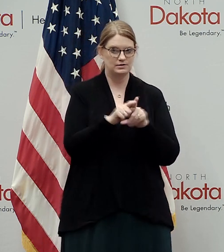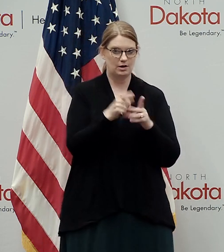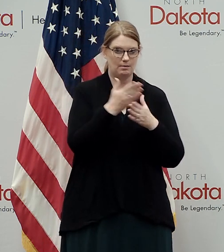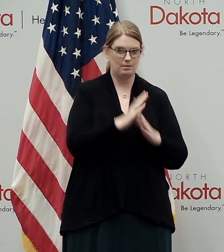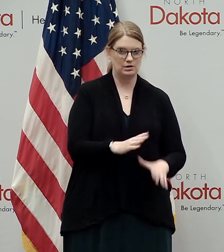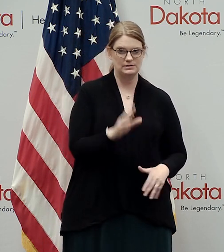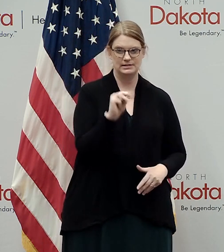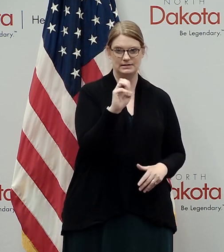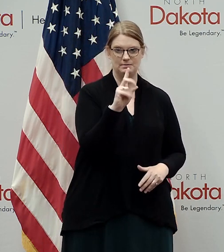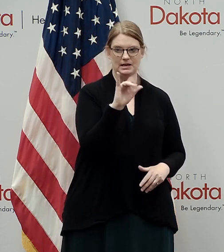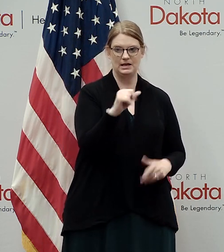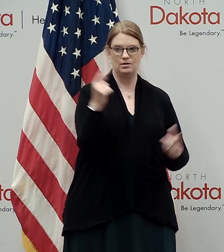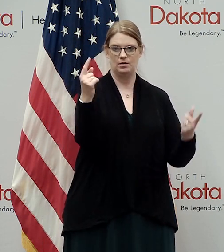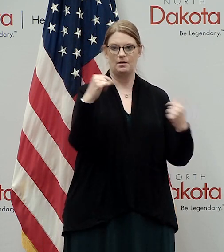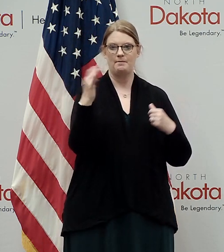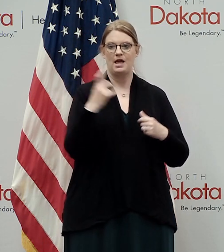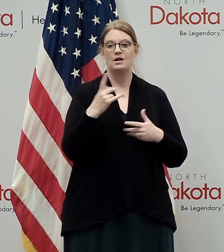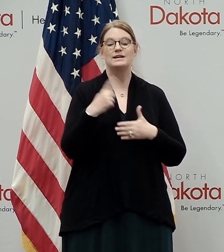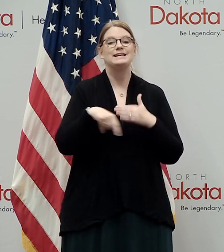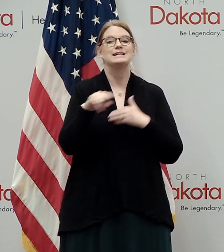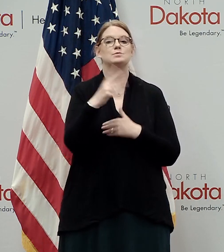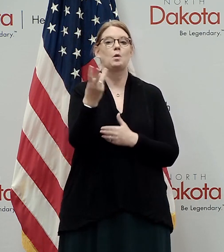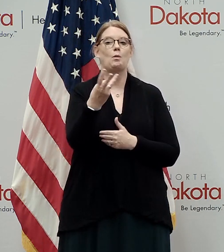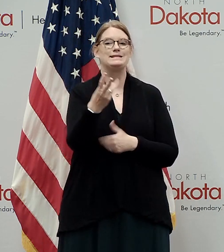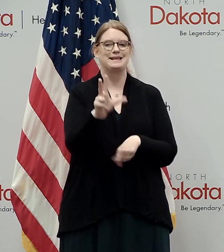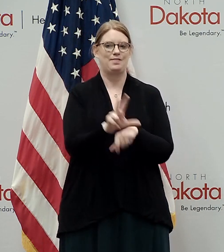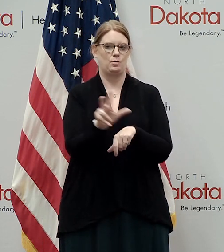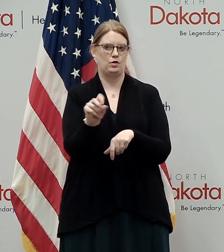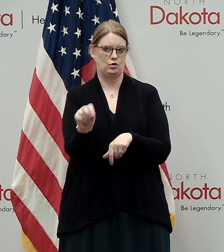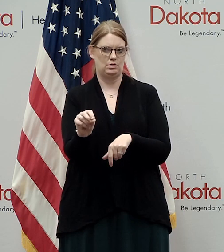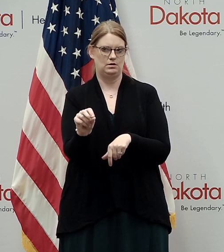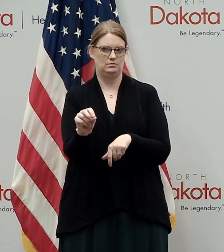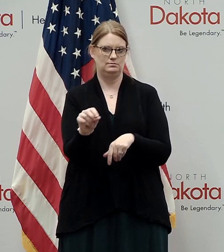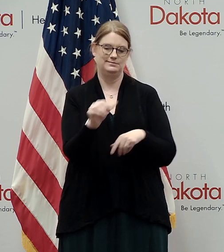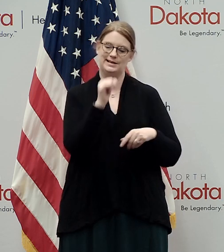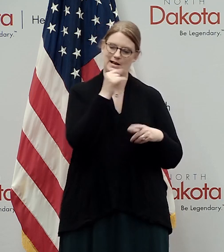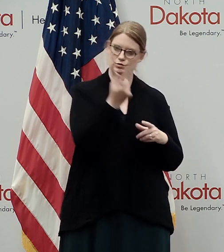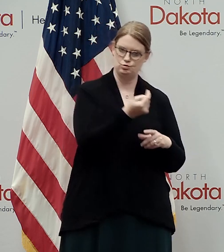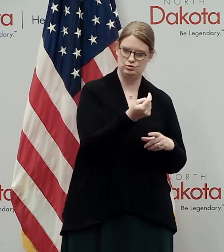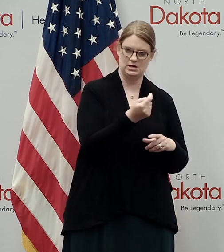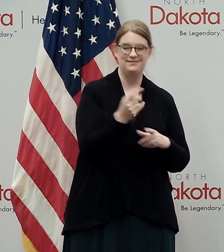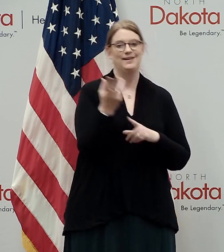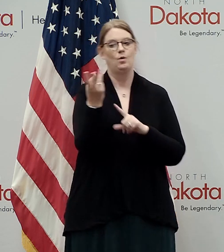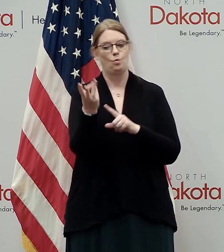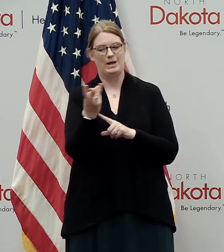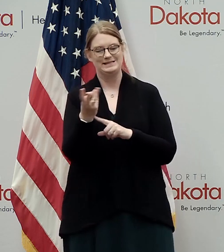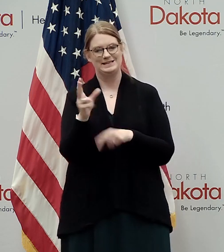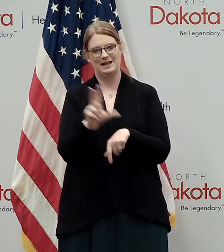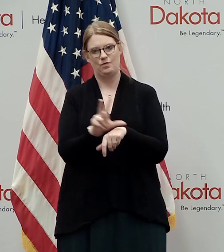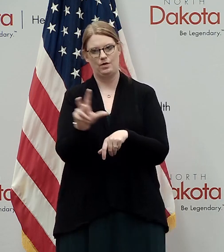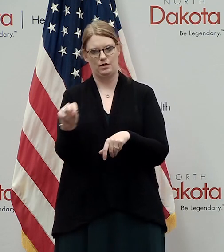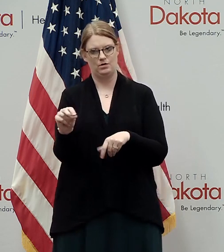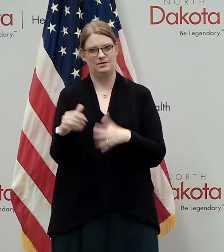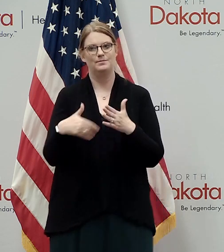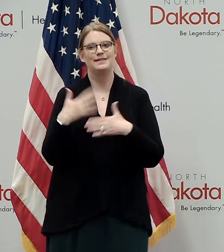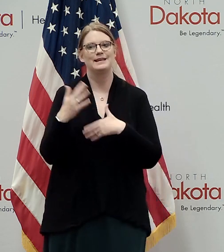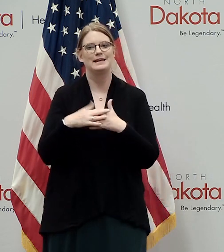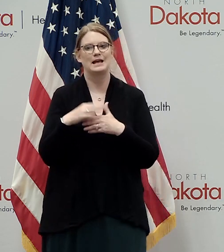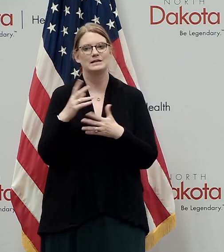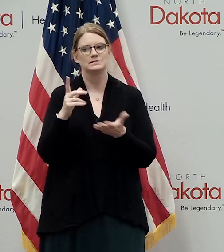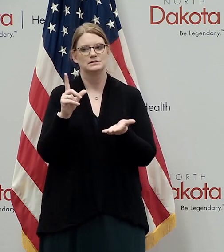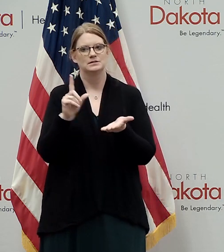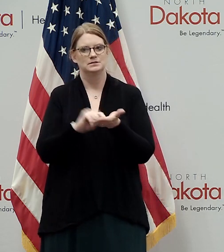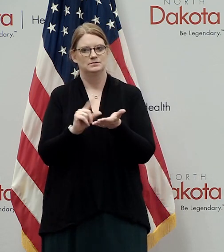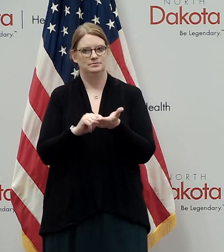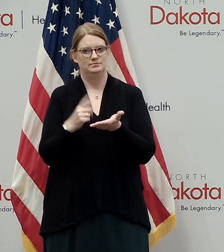media, we'll be back here next Wednesday at 3:30 versus next Tuesday at 3:30. So next Wednesday at 3:30 will be the next press briefing.